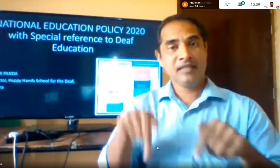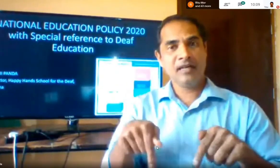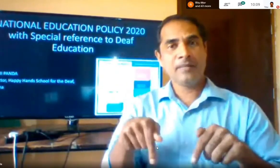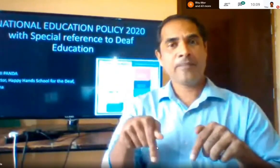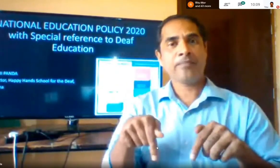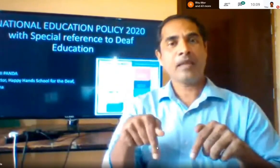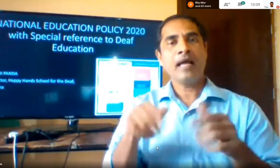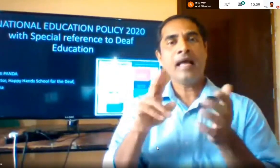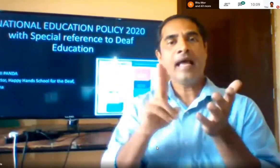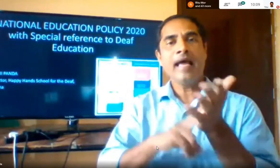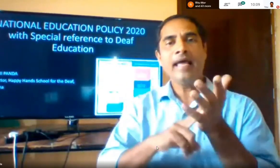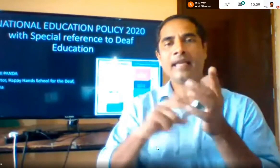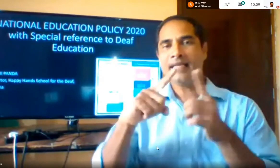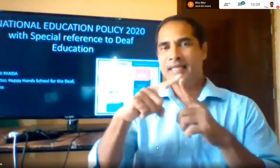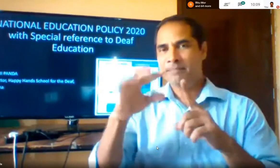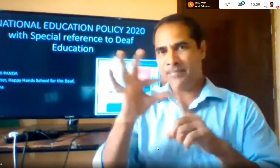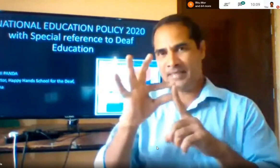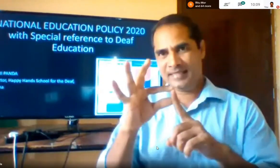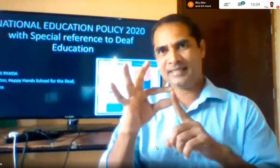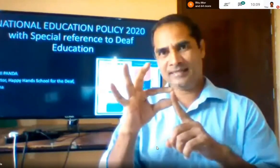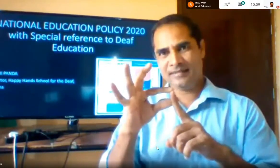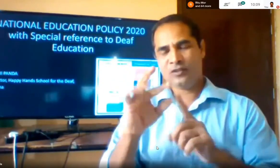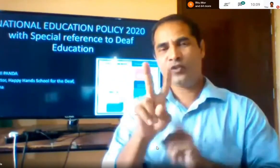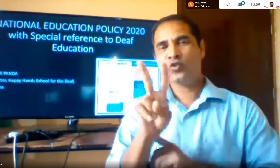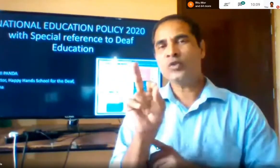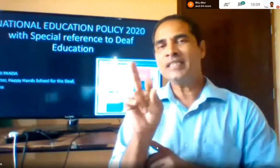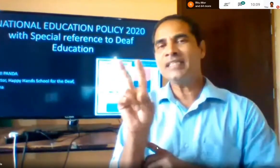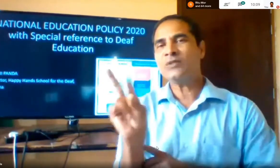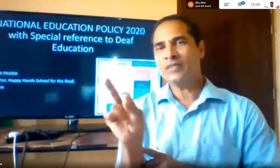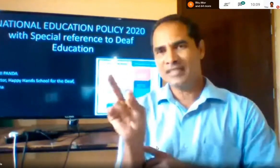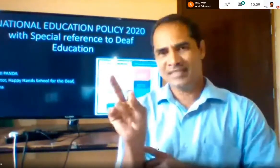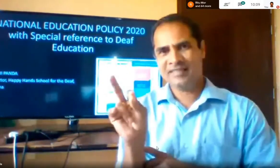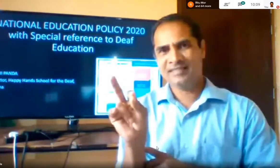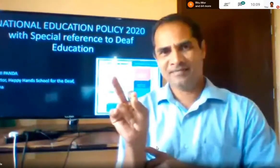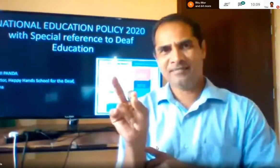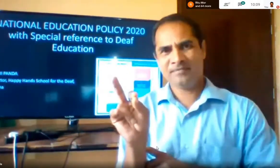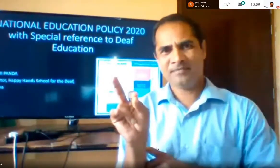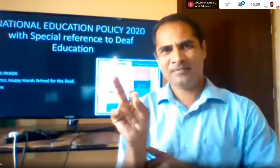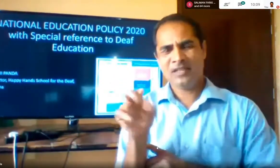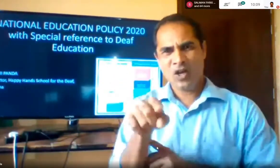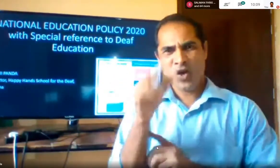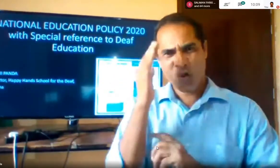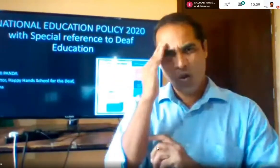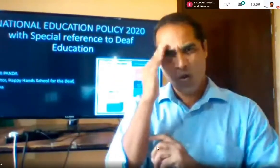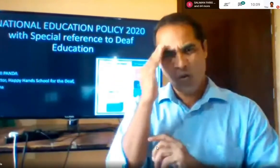So today I am here for the presentation on National Education Policy 2020.